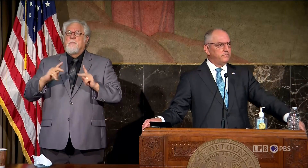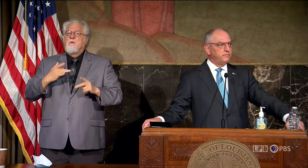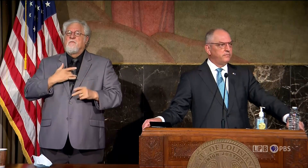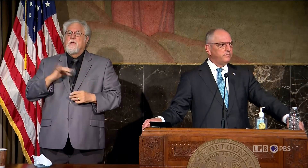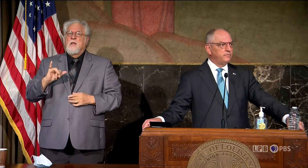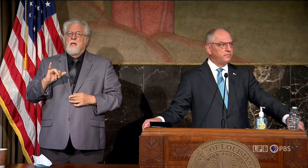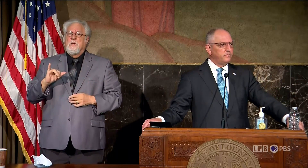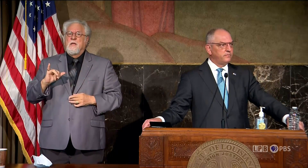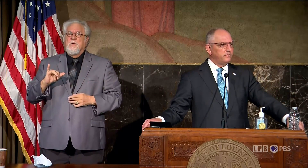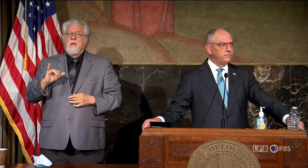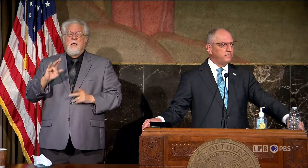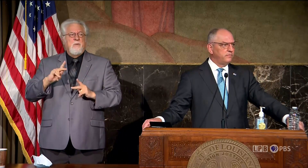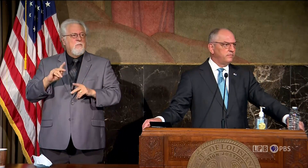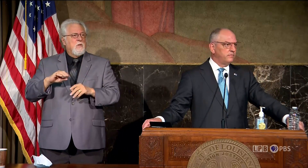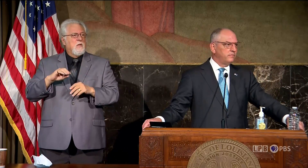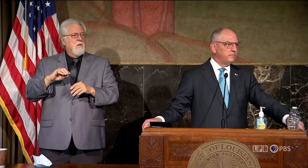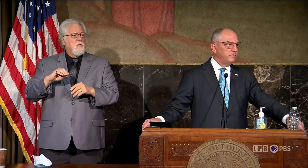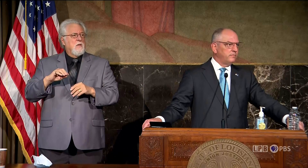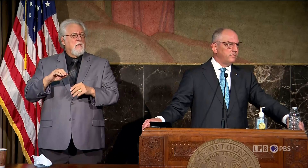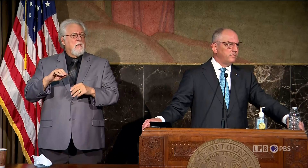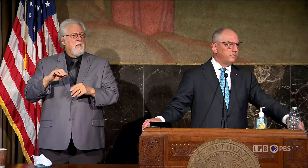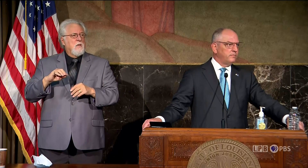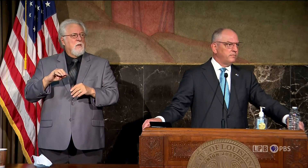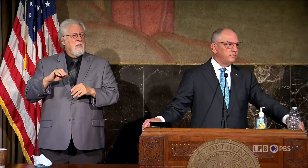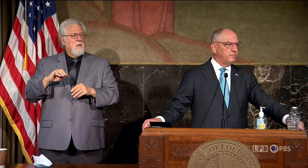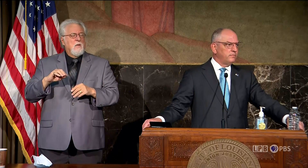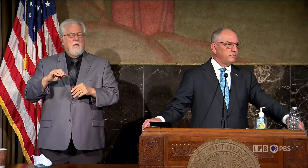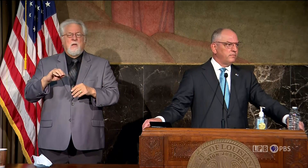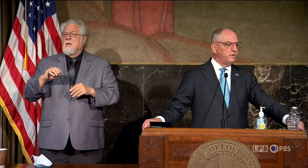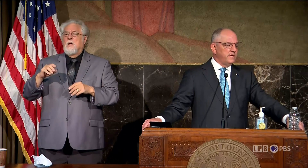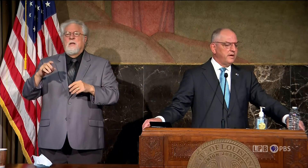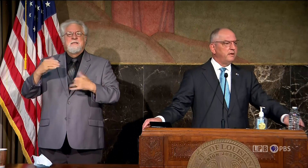like people who are in areas where they